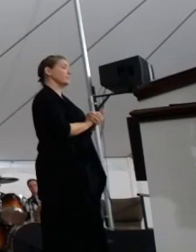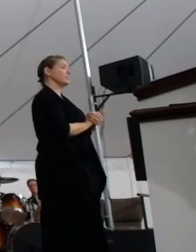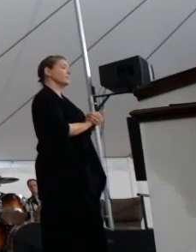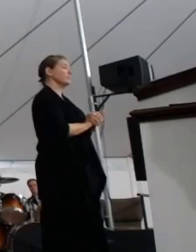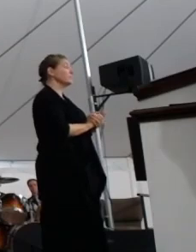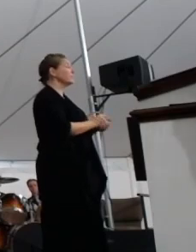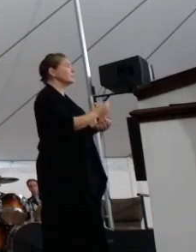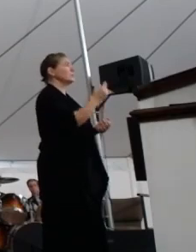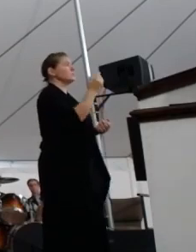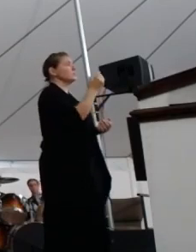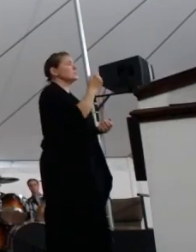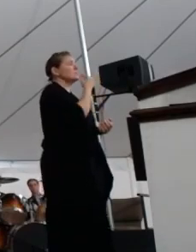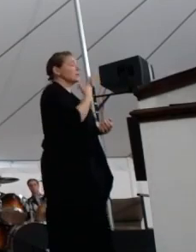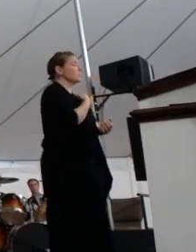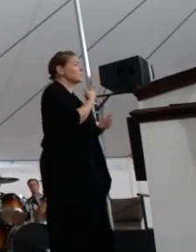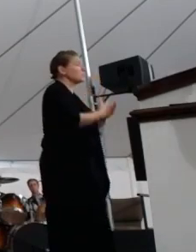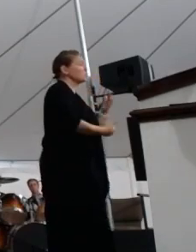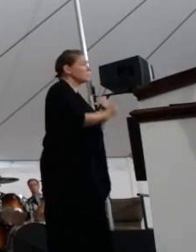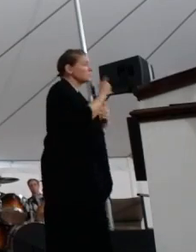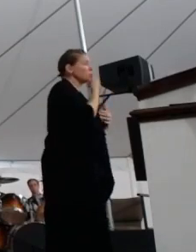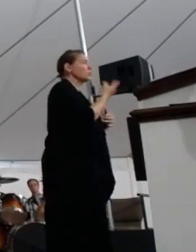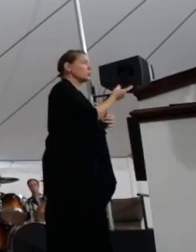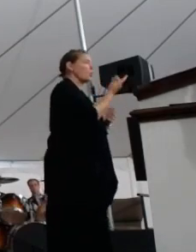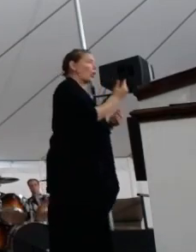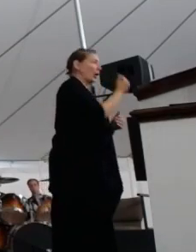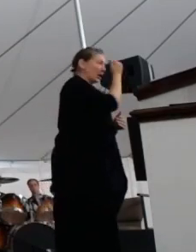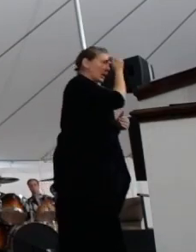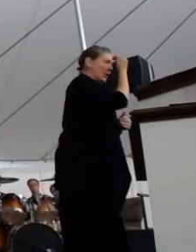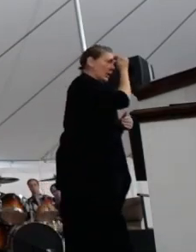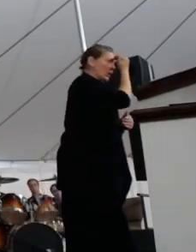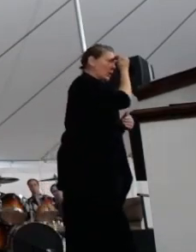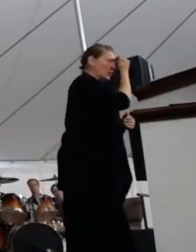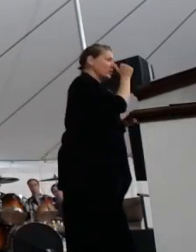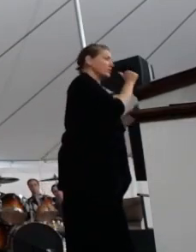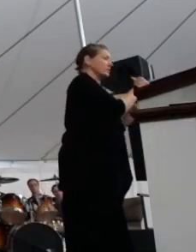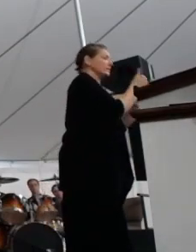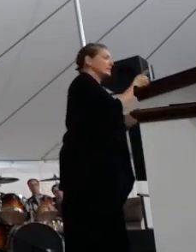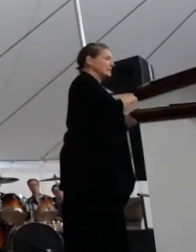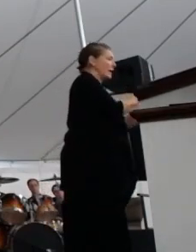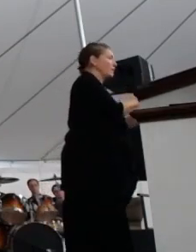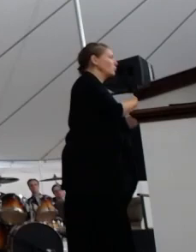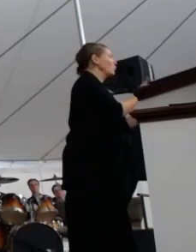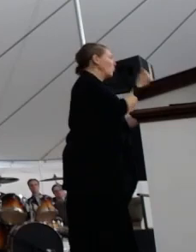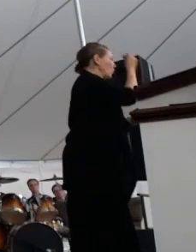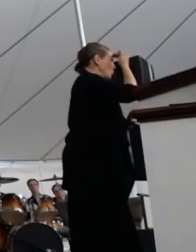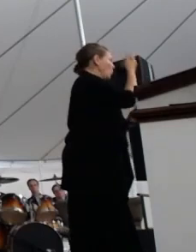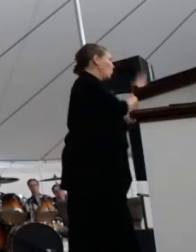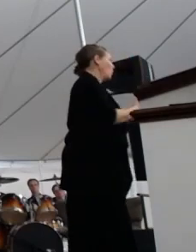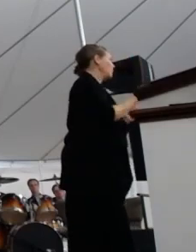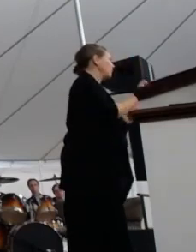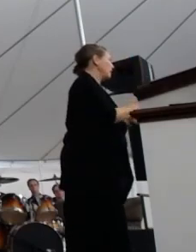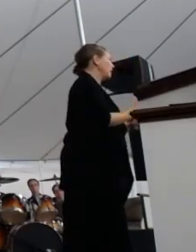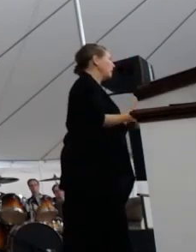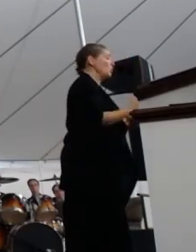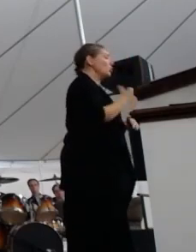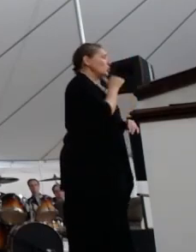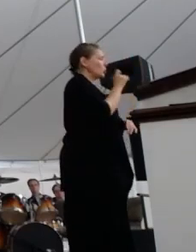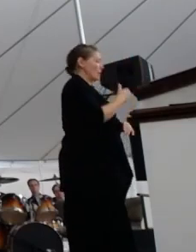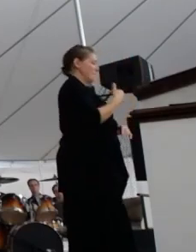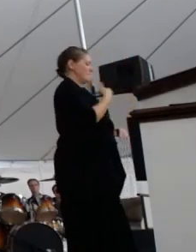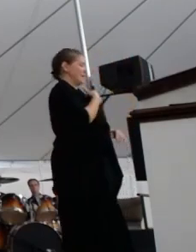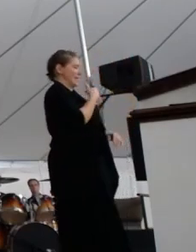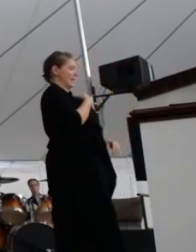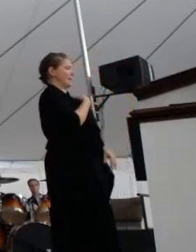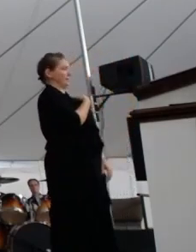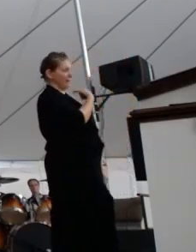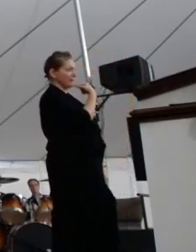Well, just tell me what it is. See, the problem is you already know what it is. You're lying to yourself. You already know what you need to get rid of. You don't need me to tell you. You don't need Pastor Moore to